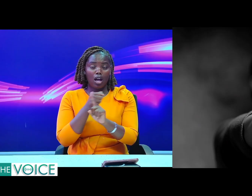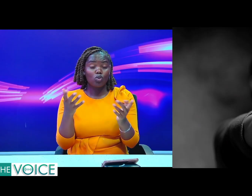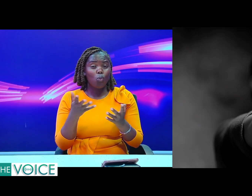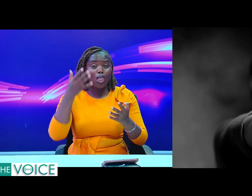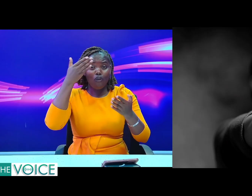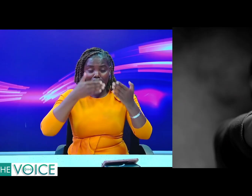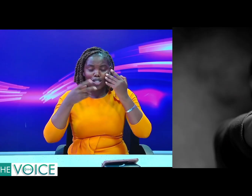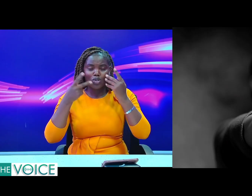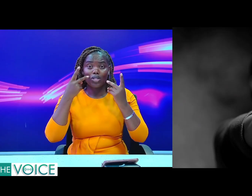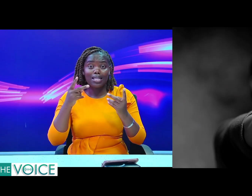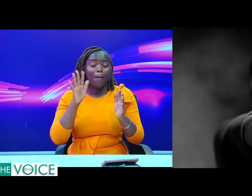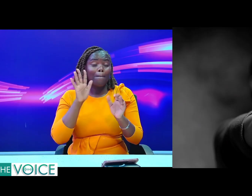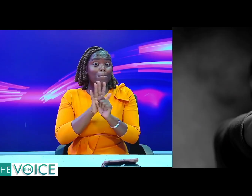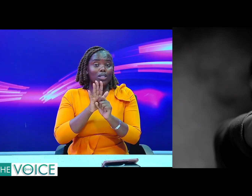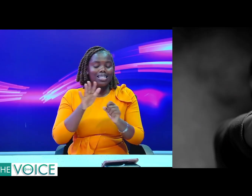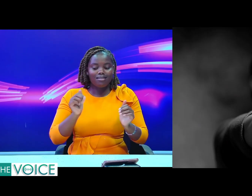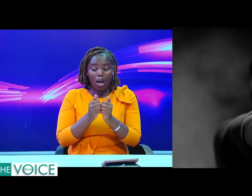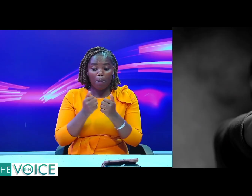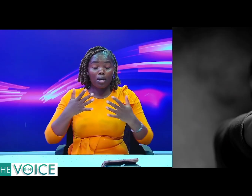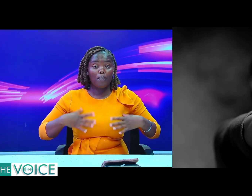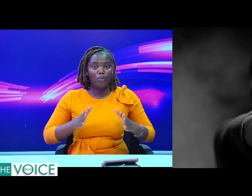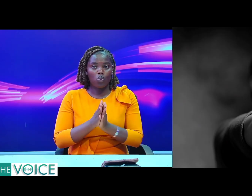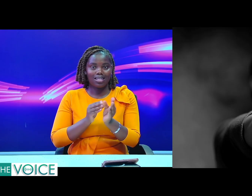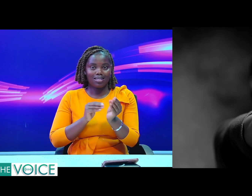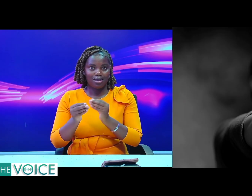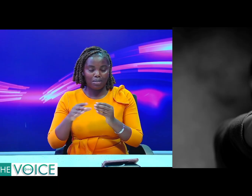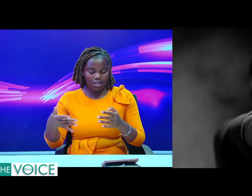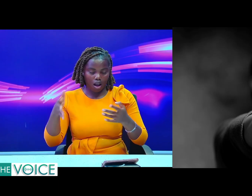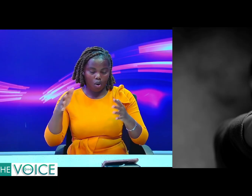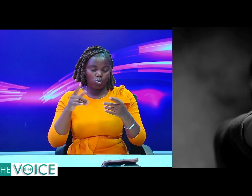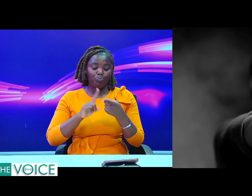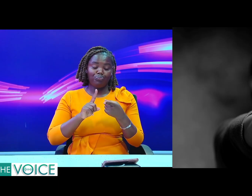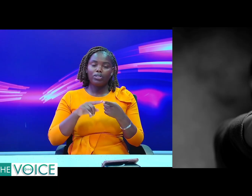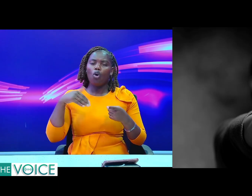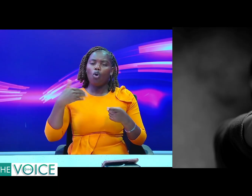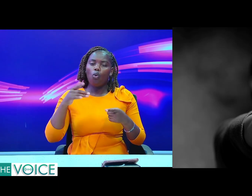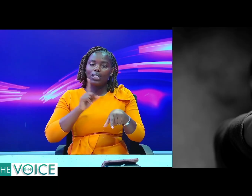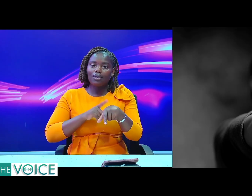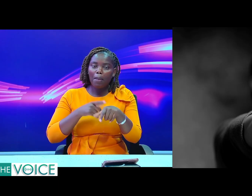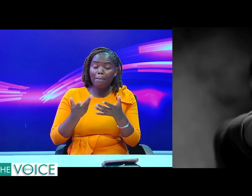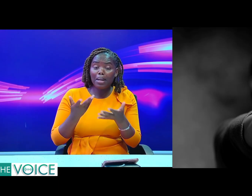the different forms of violence. The first is physical. Mostly it's what you can see.